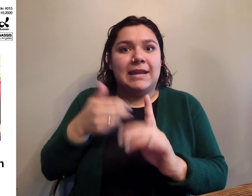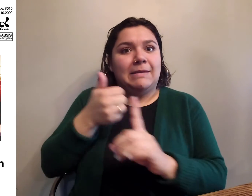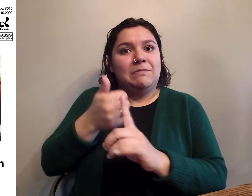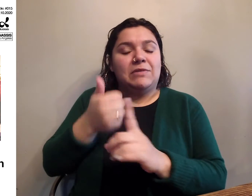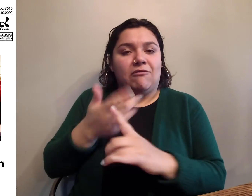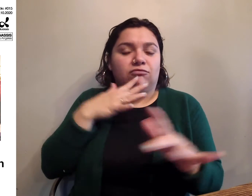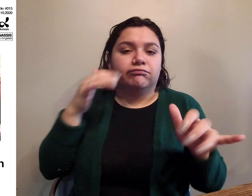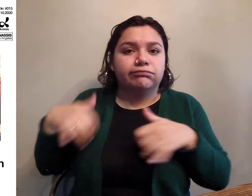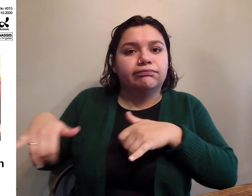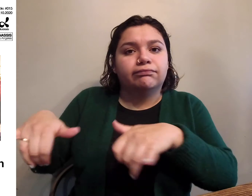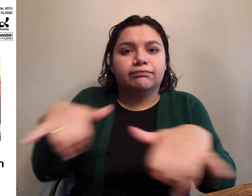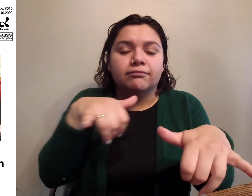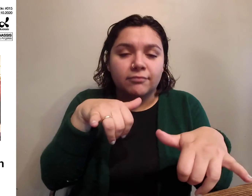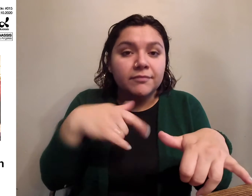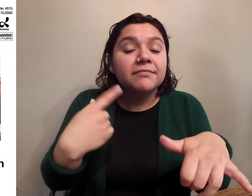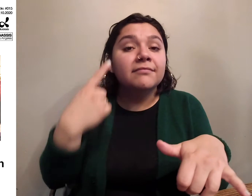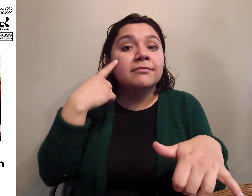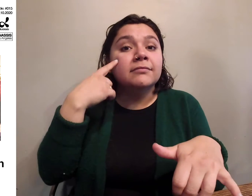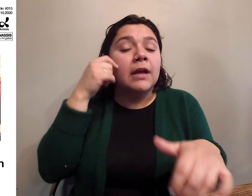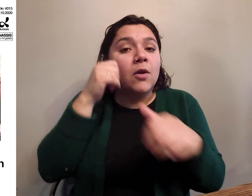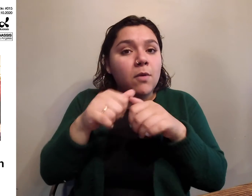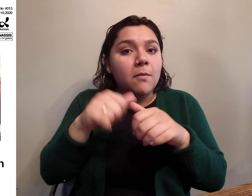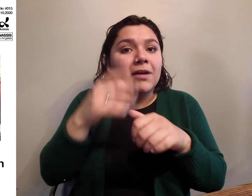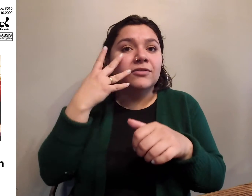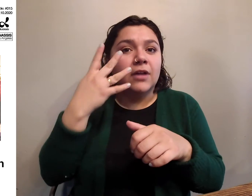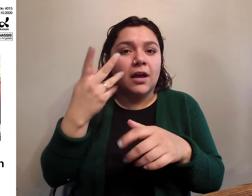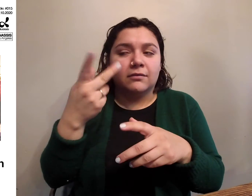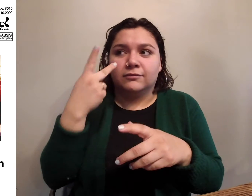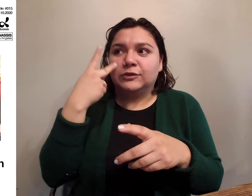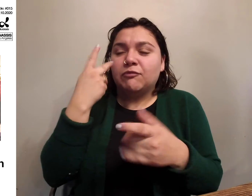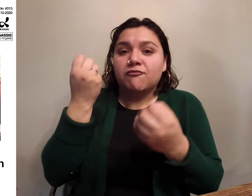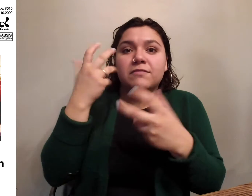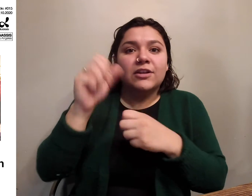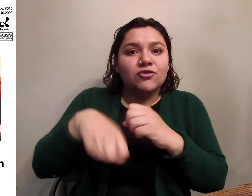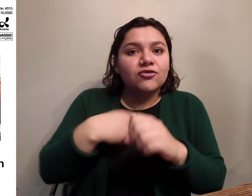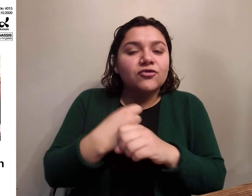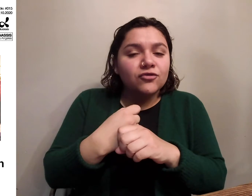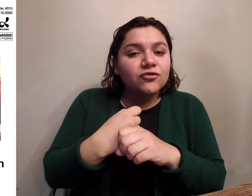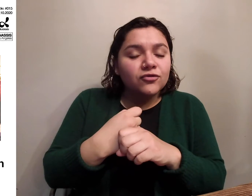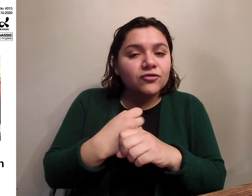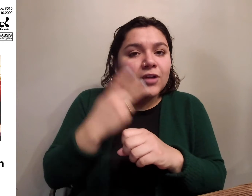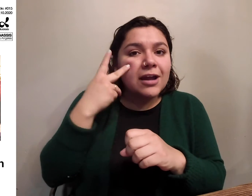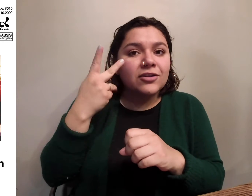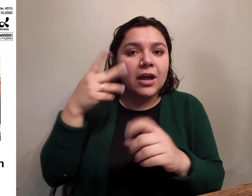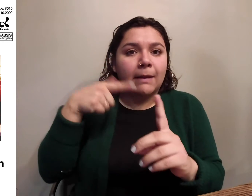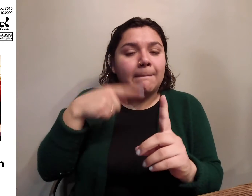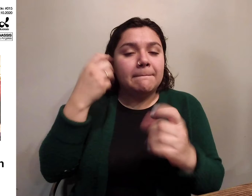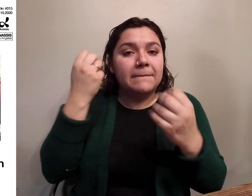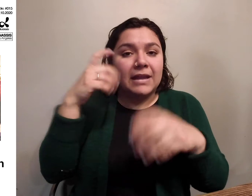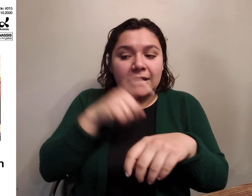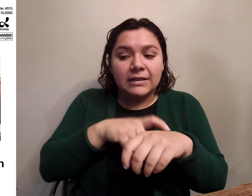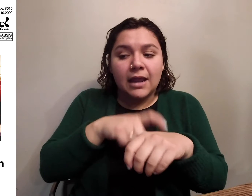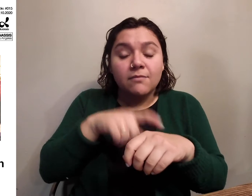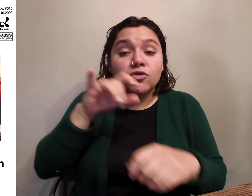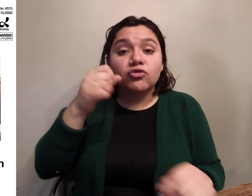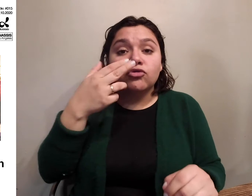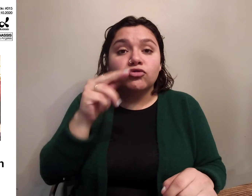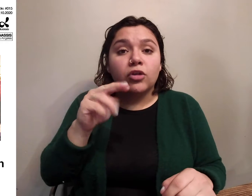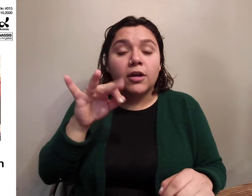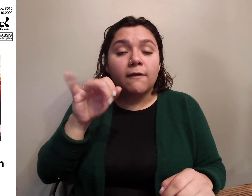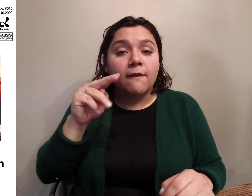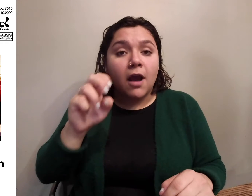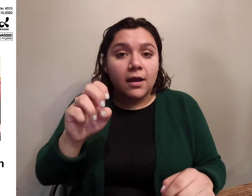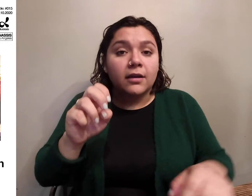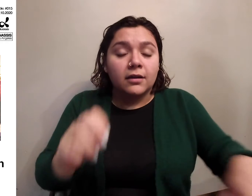I remember thinking, I've been a songwriter for 40 years, and I've thought that many times. Would John Prine think this is a good